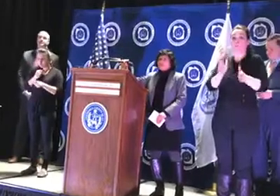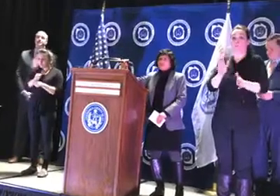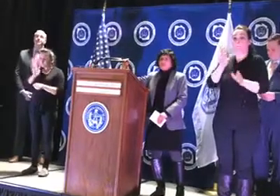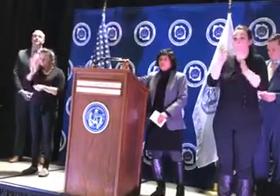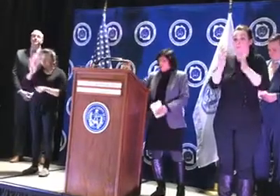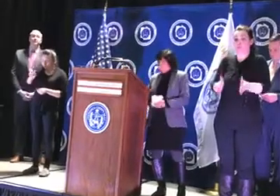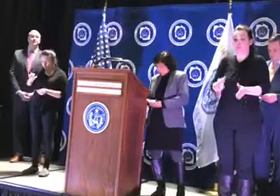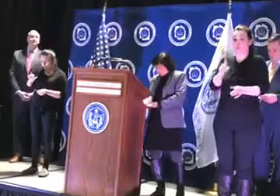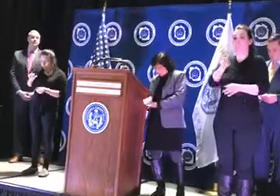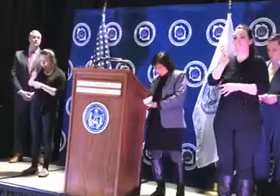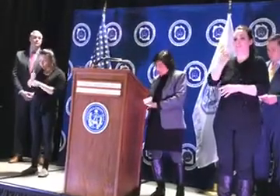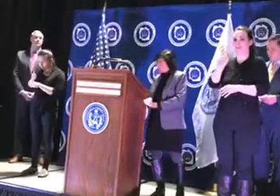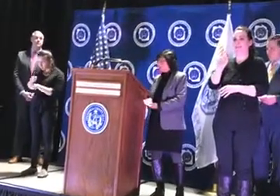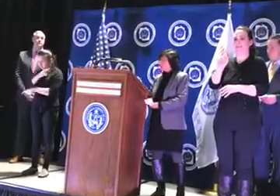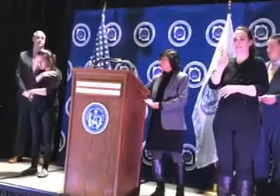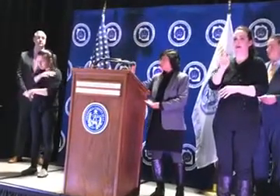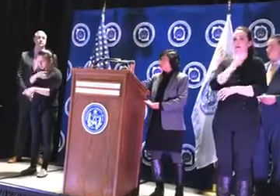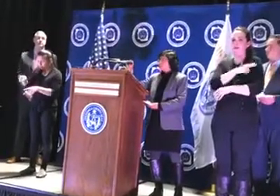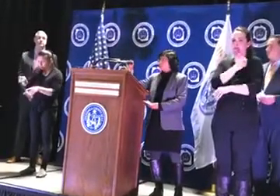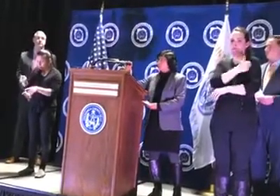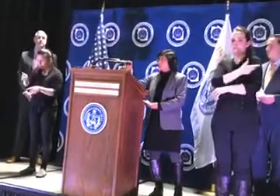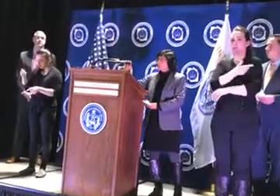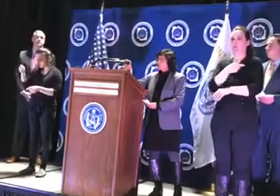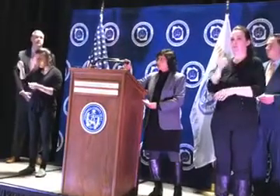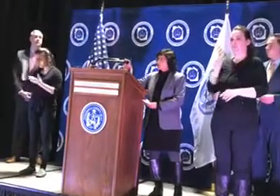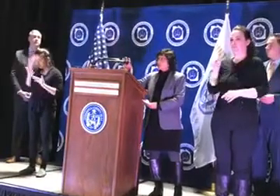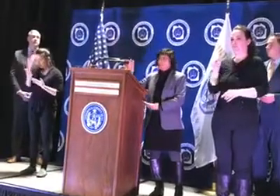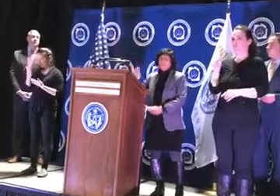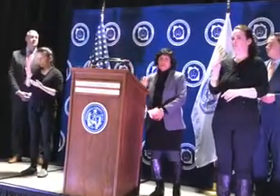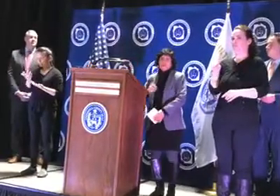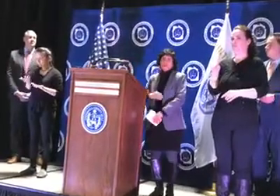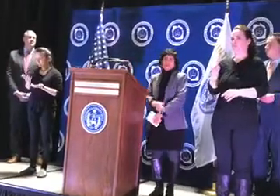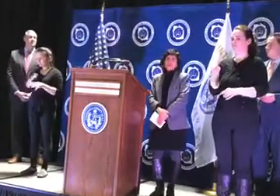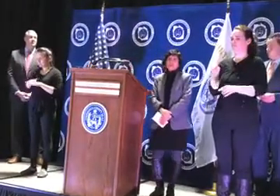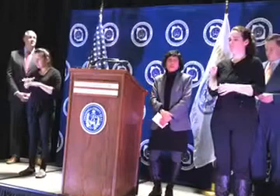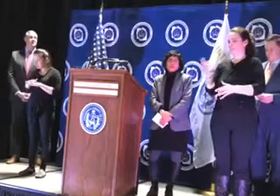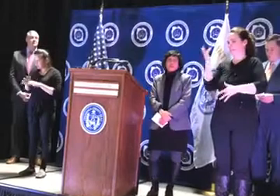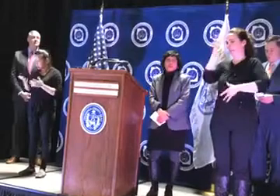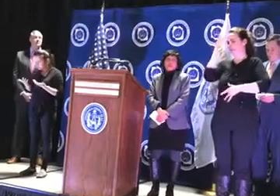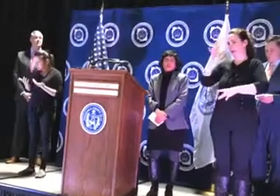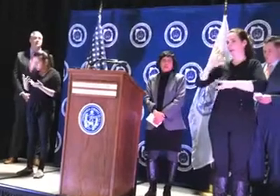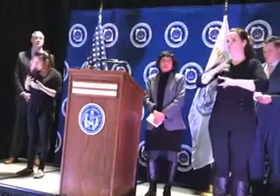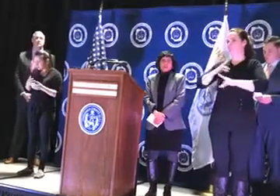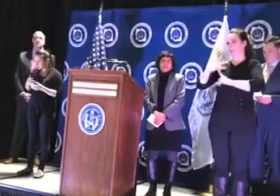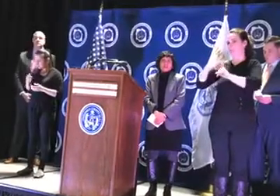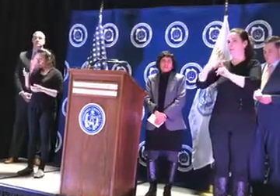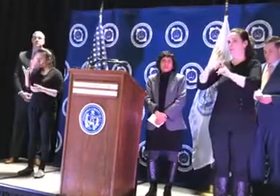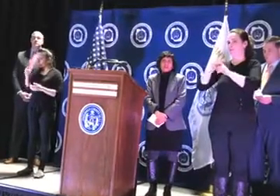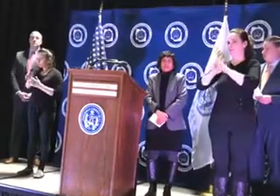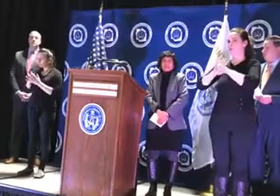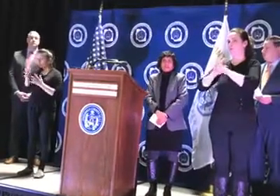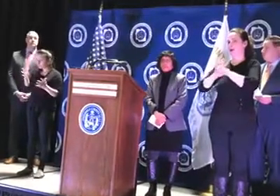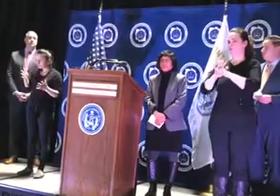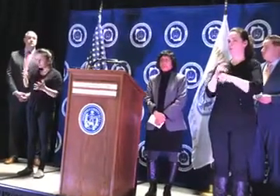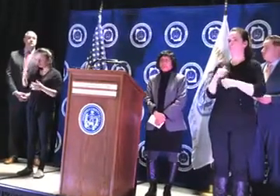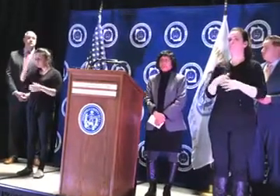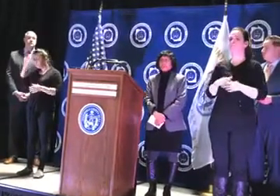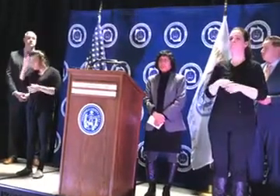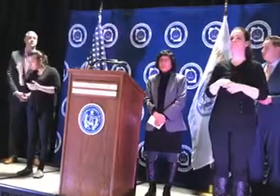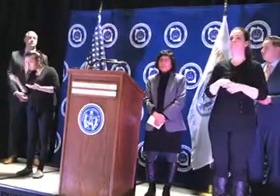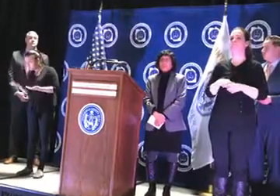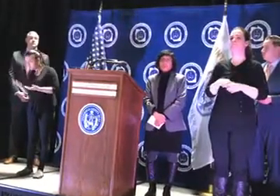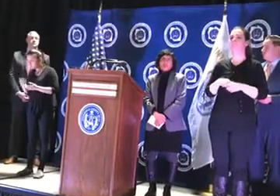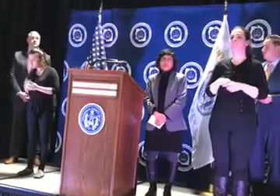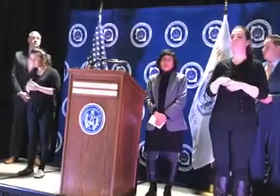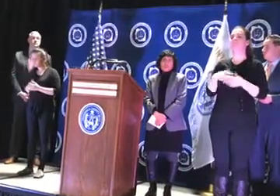how long, how extensively he was at the hospital before he or she was diagnosed. So,